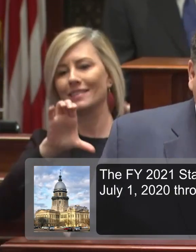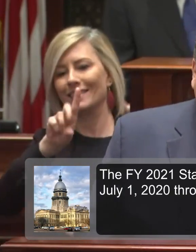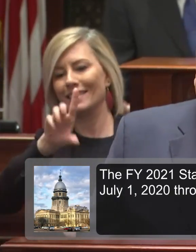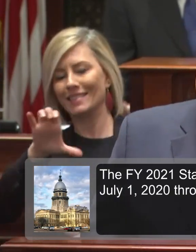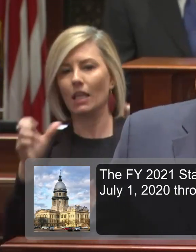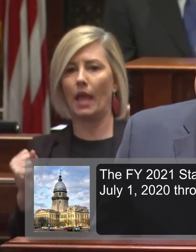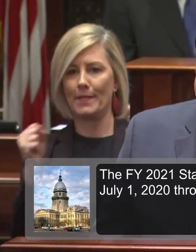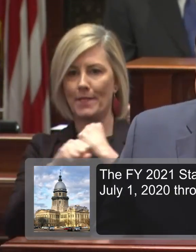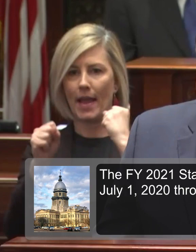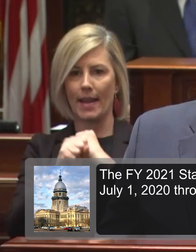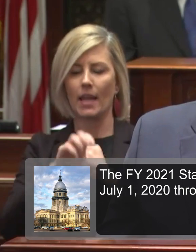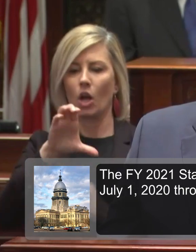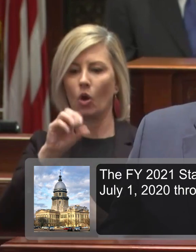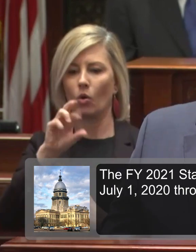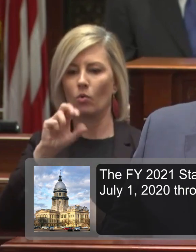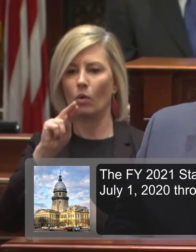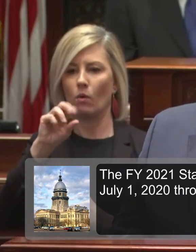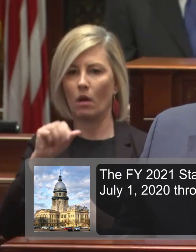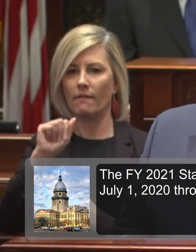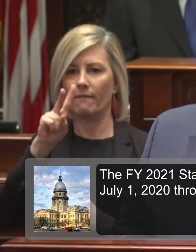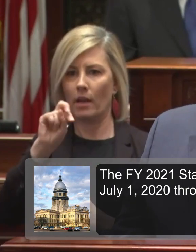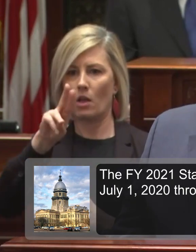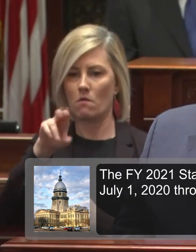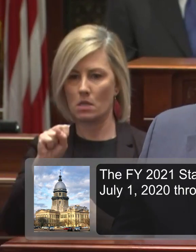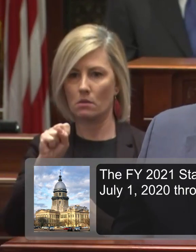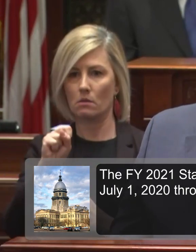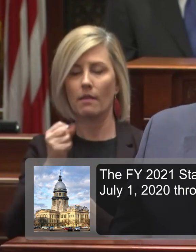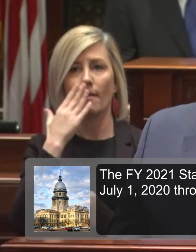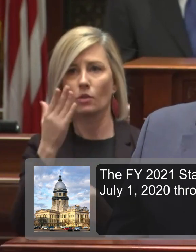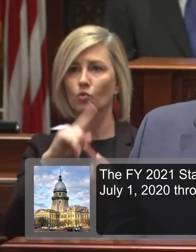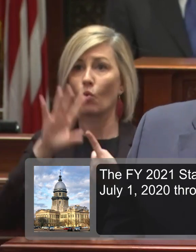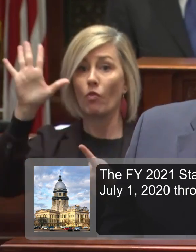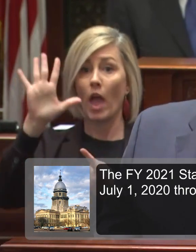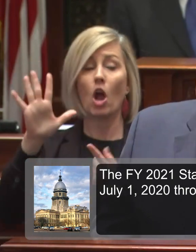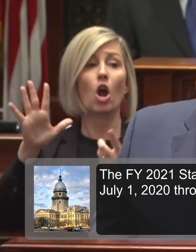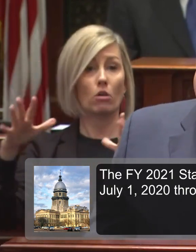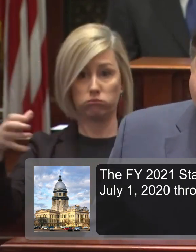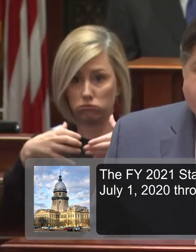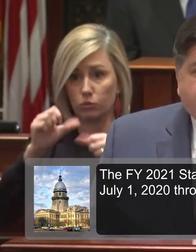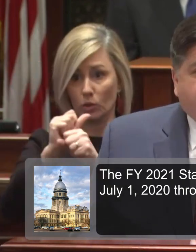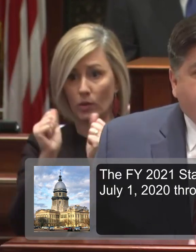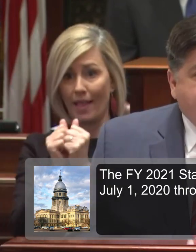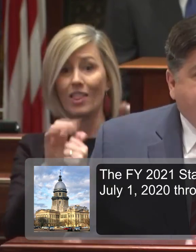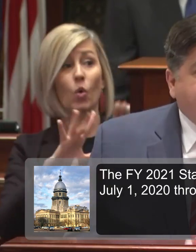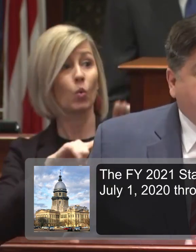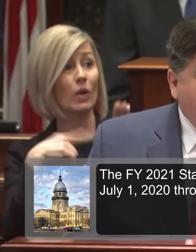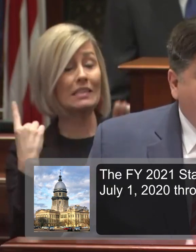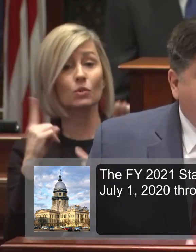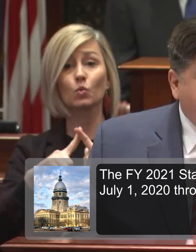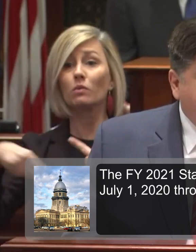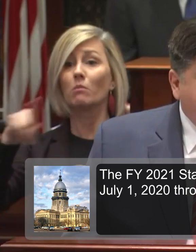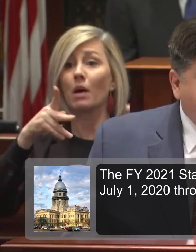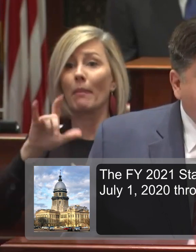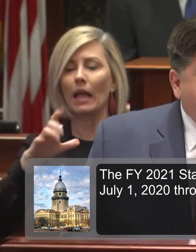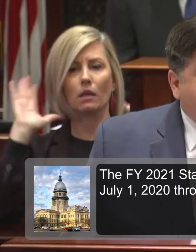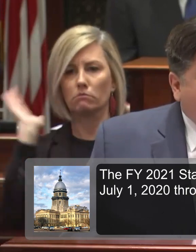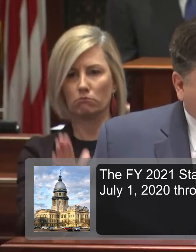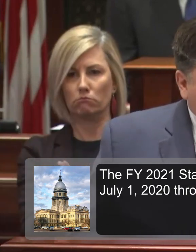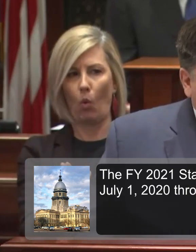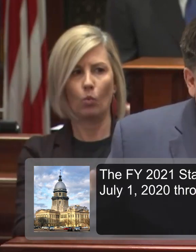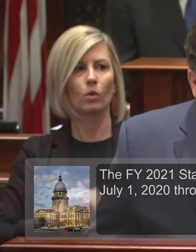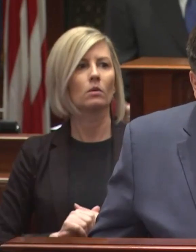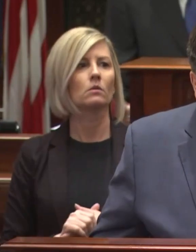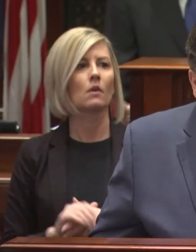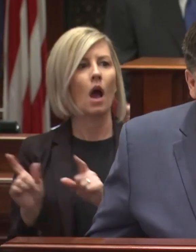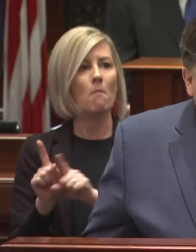in fighting coronavirus. Thanks to their collective efforts, the risk to the public remains low. I'm